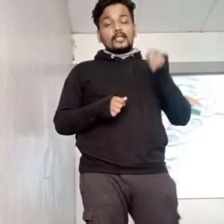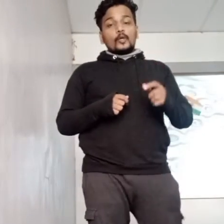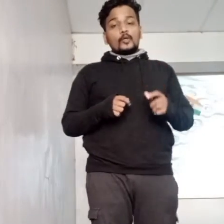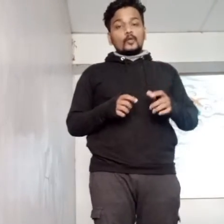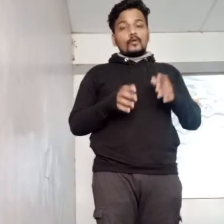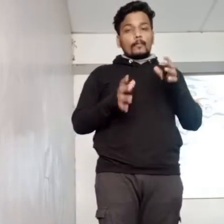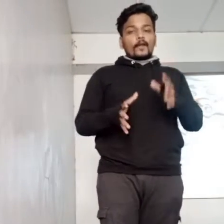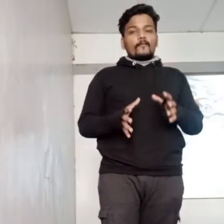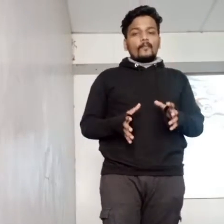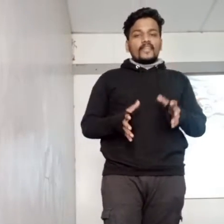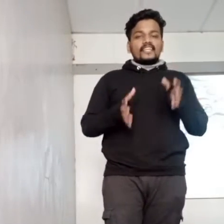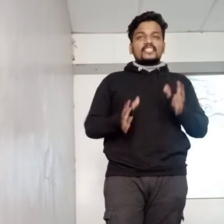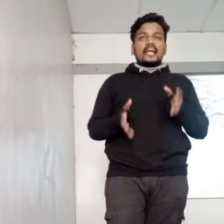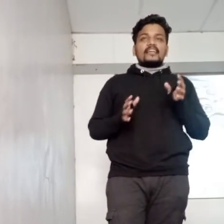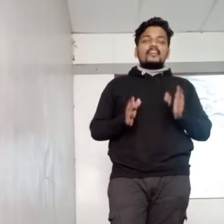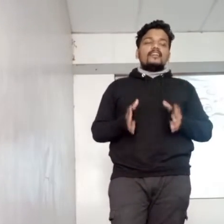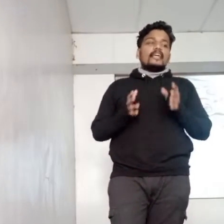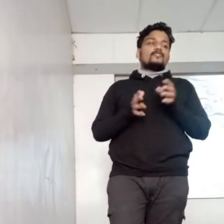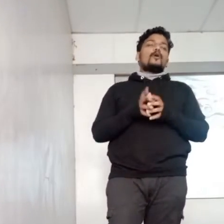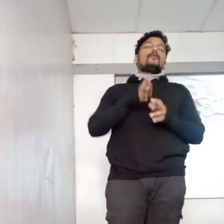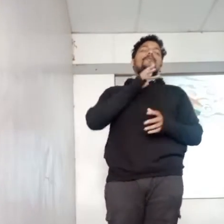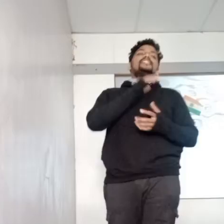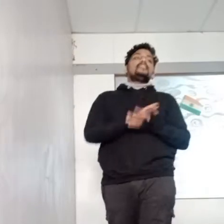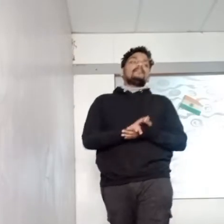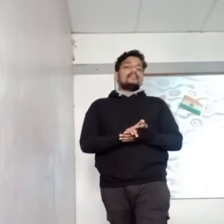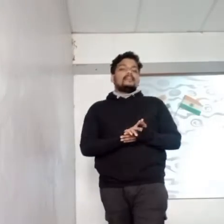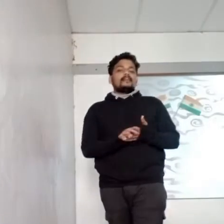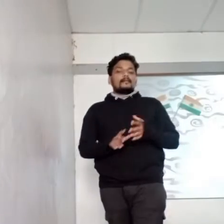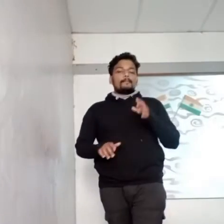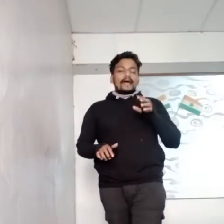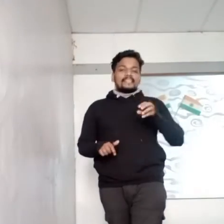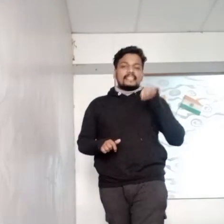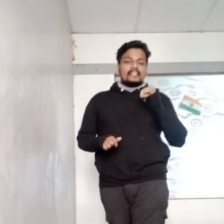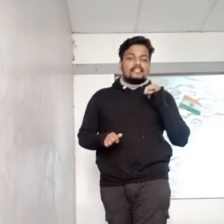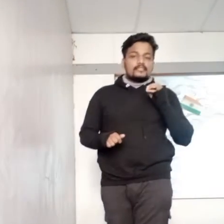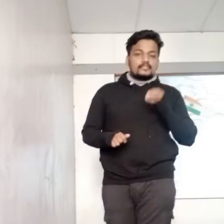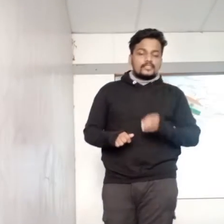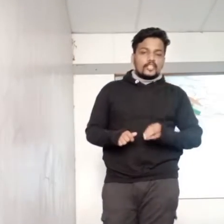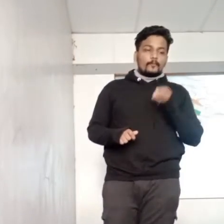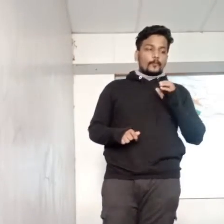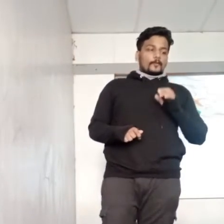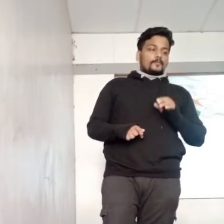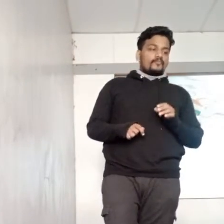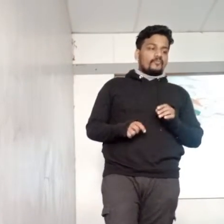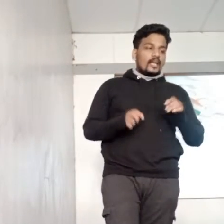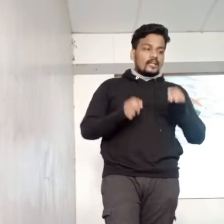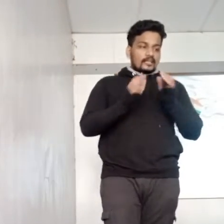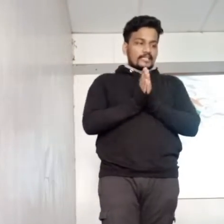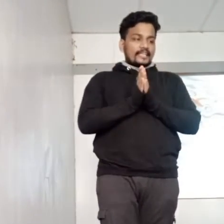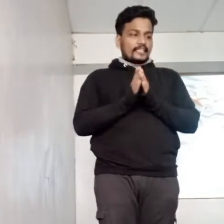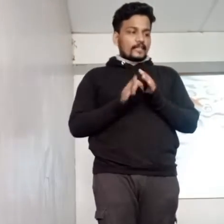to perform that start, run and stop operation by that thread pool. That interface